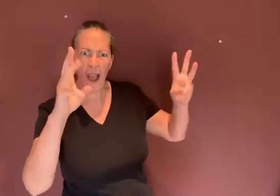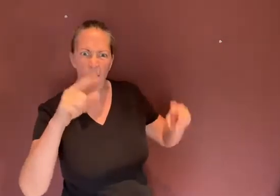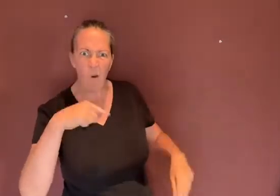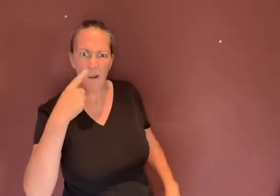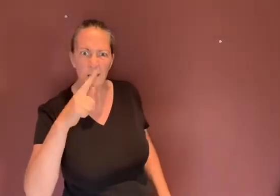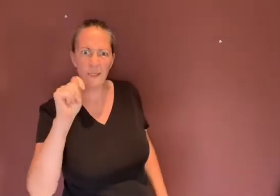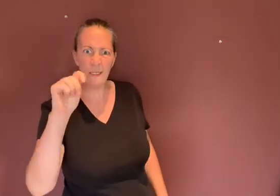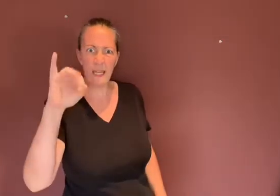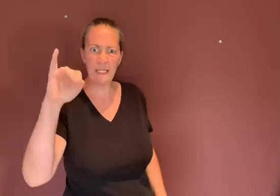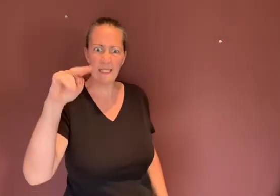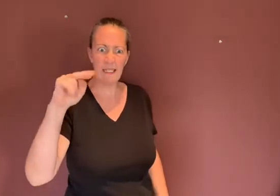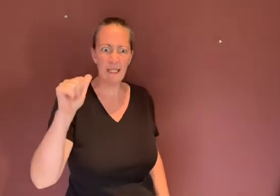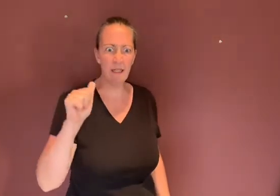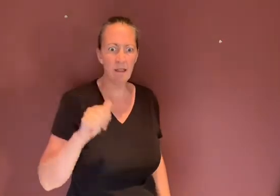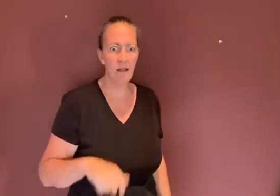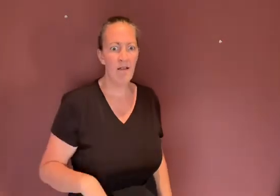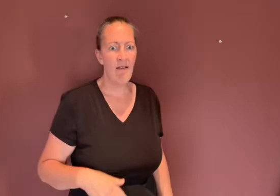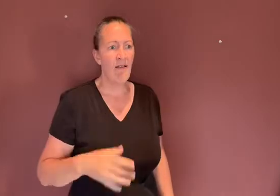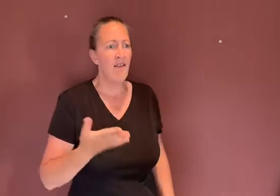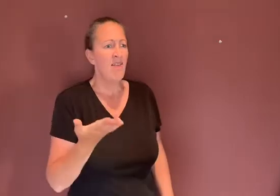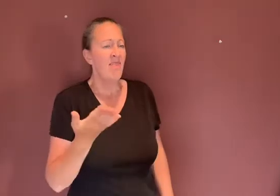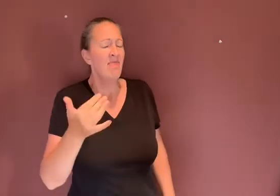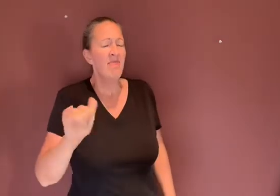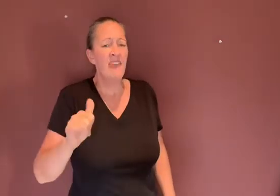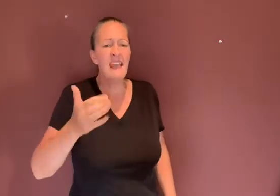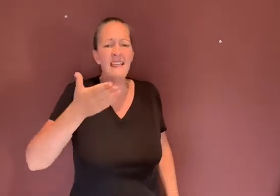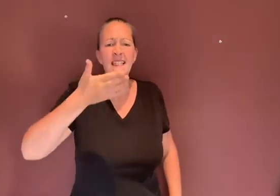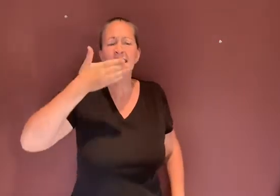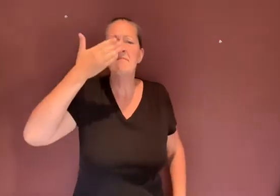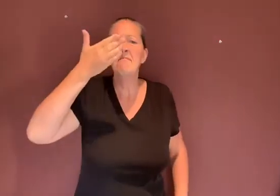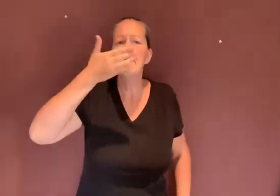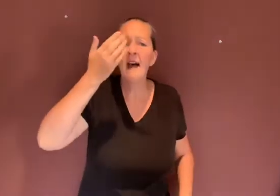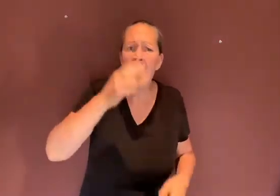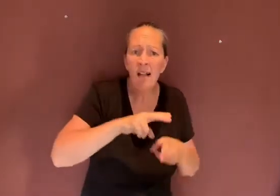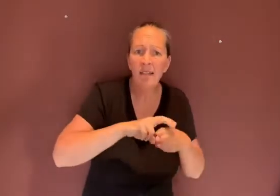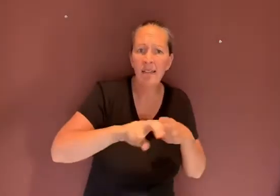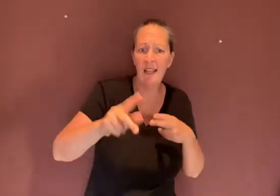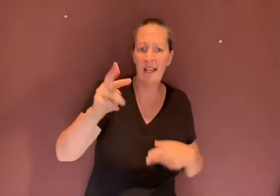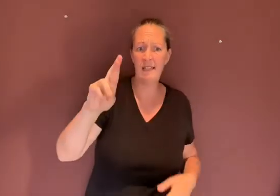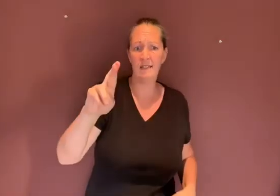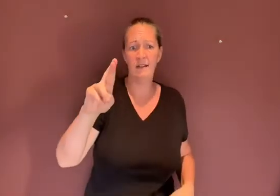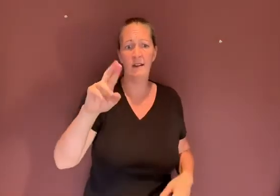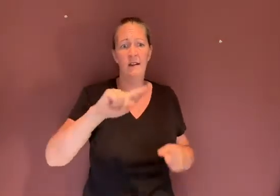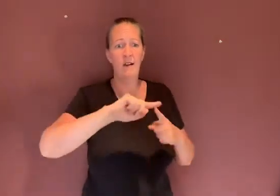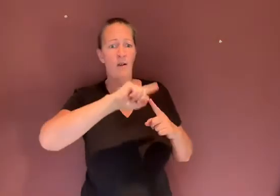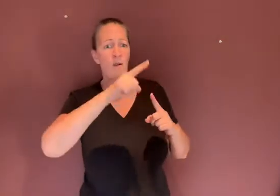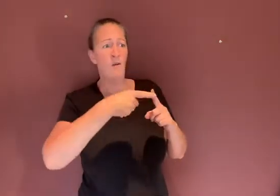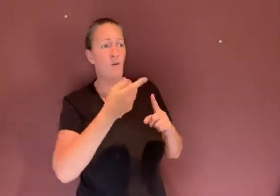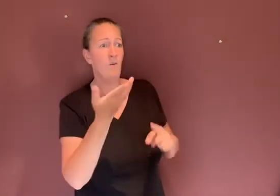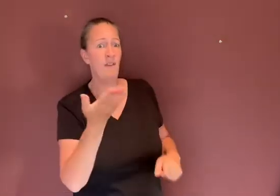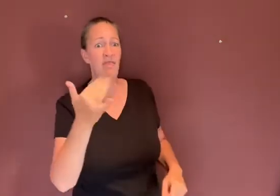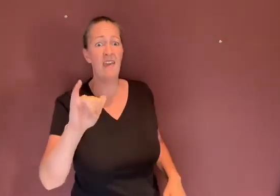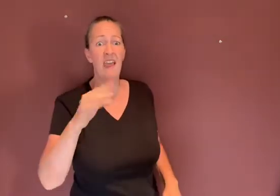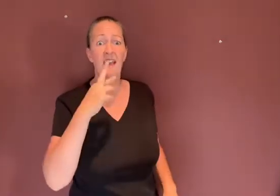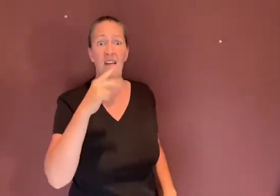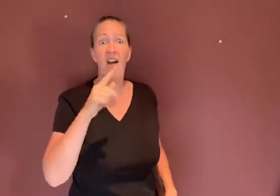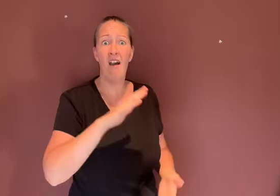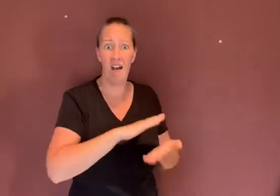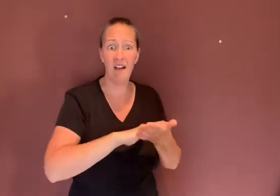"Wow," said Tina. "They smell nicer when they are